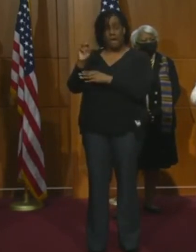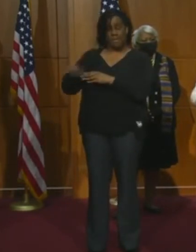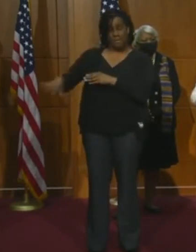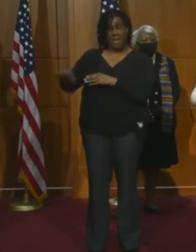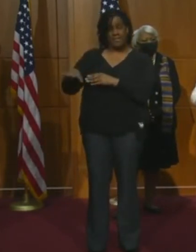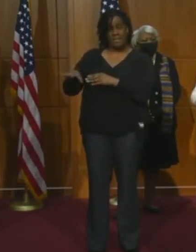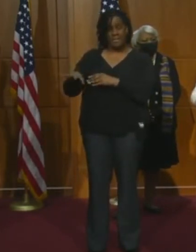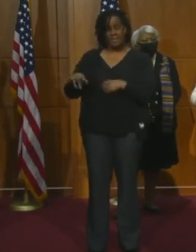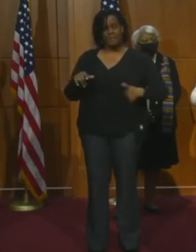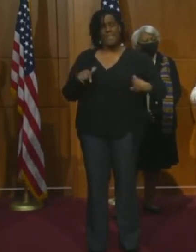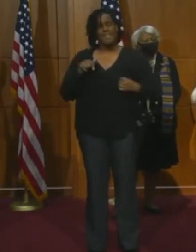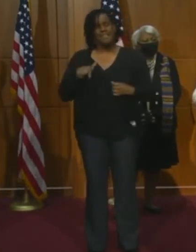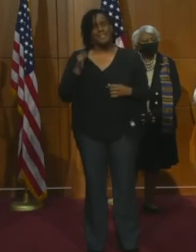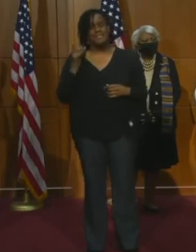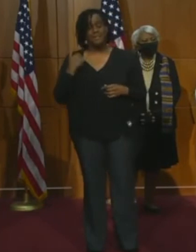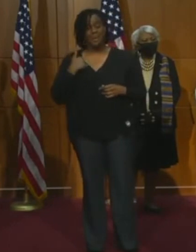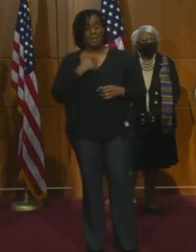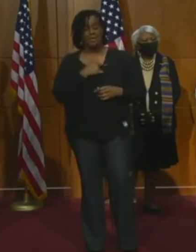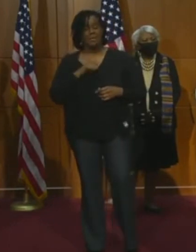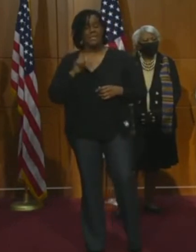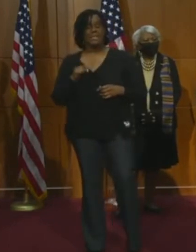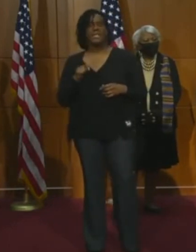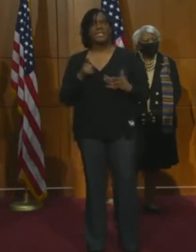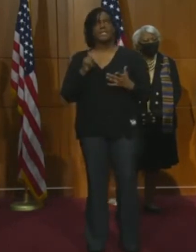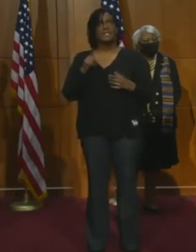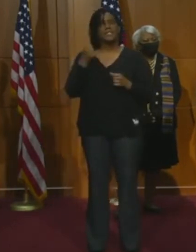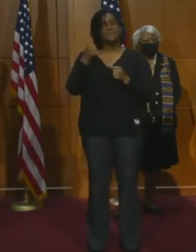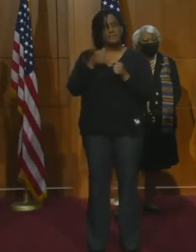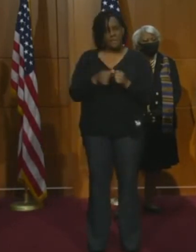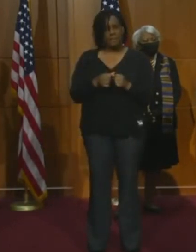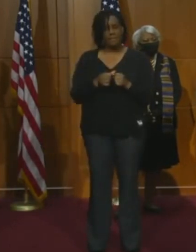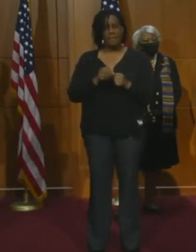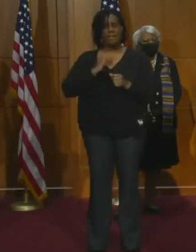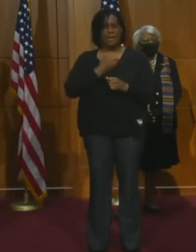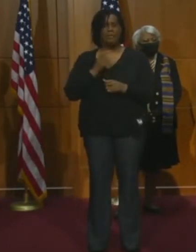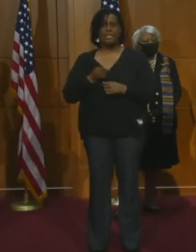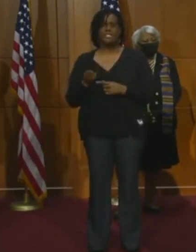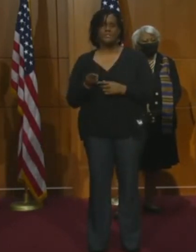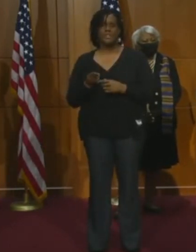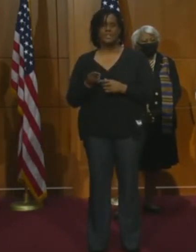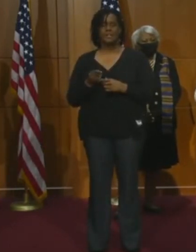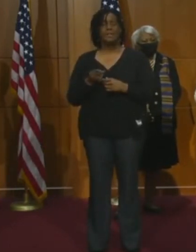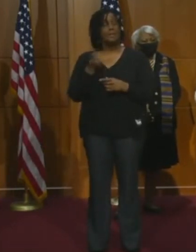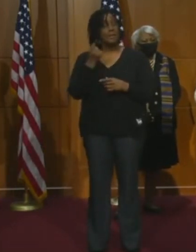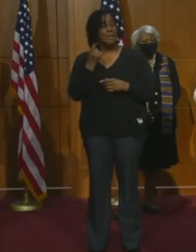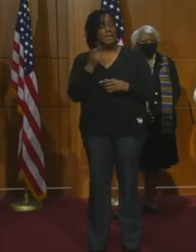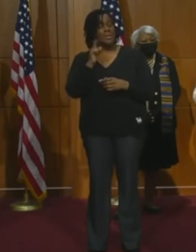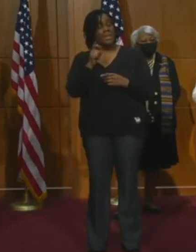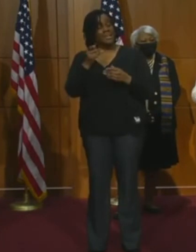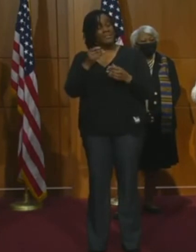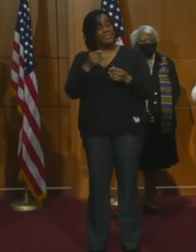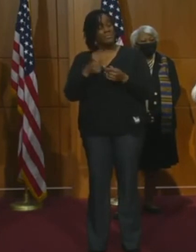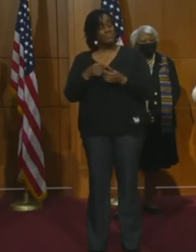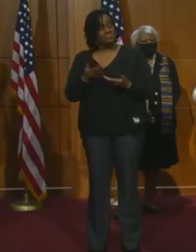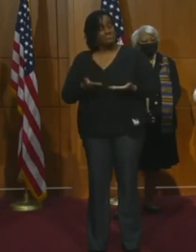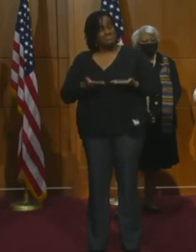This is why we need to remember our history and, in fact, introduce